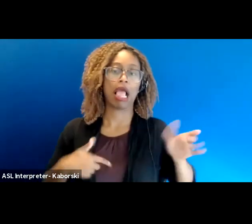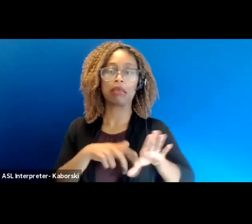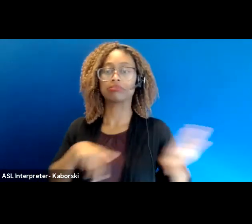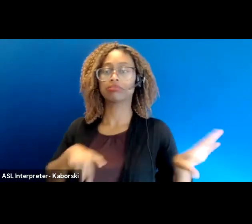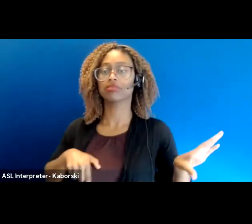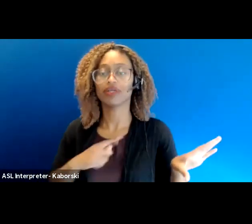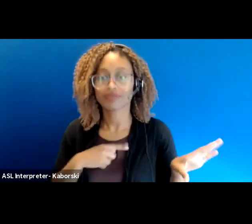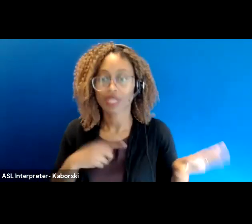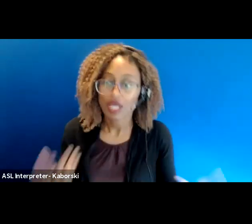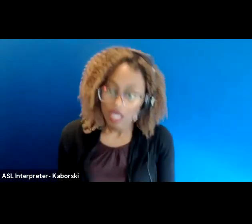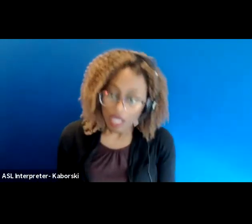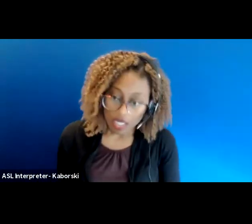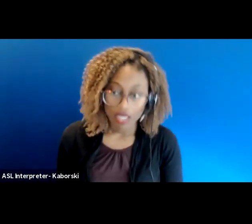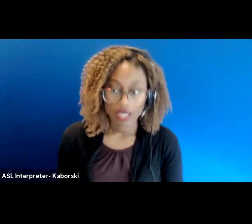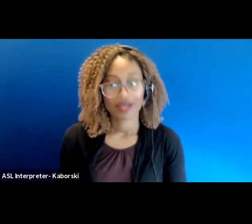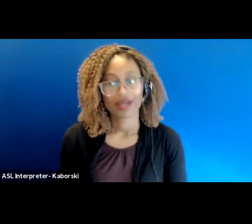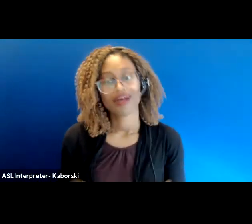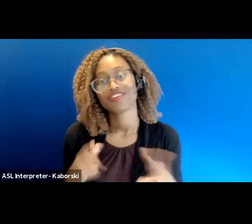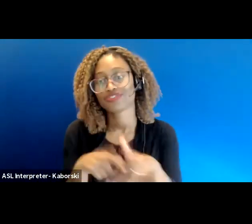over again.